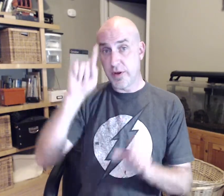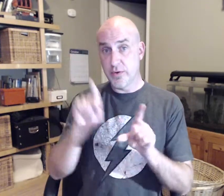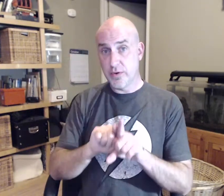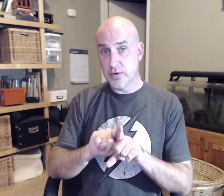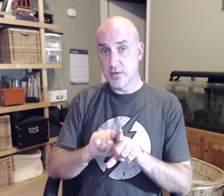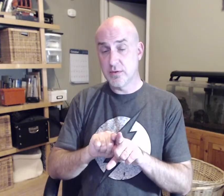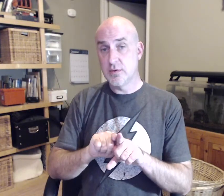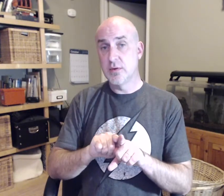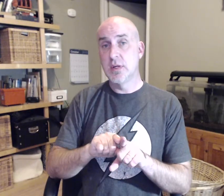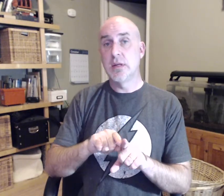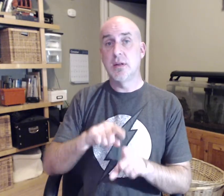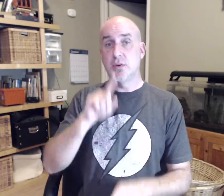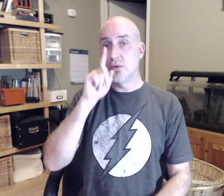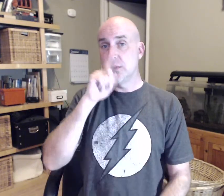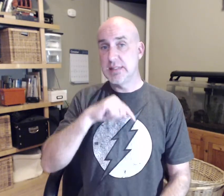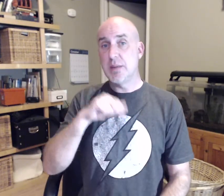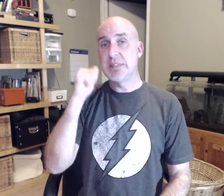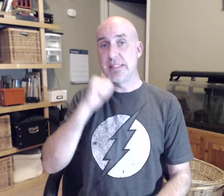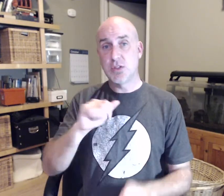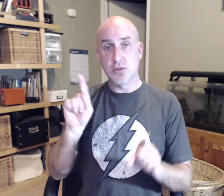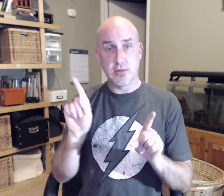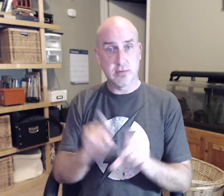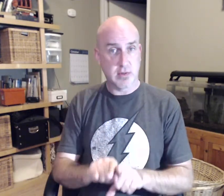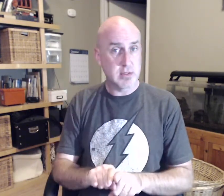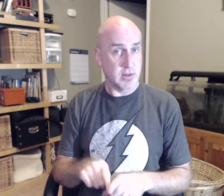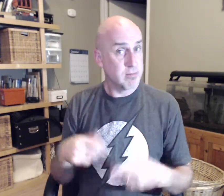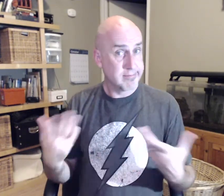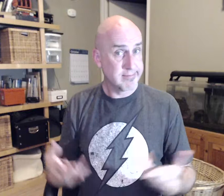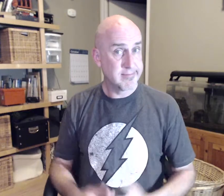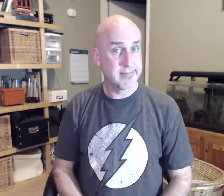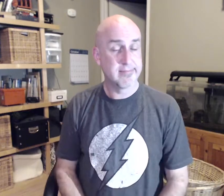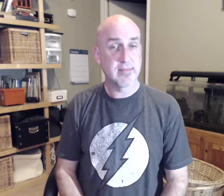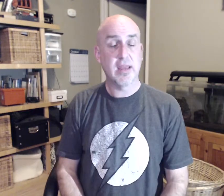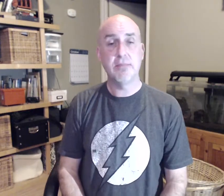brother. You could do step sister also. Okay?